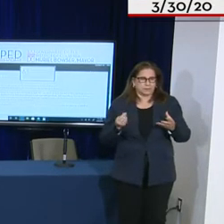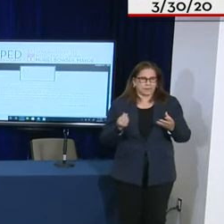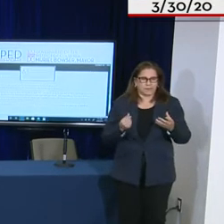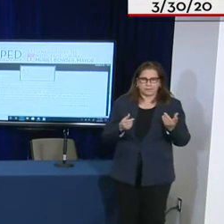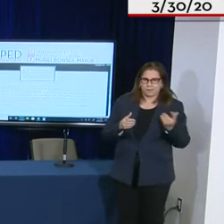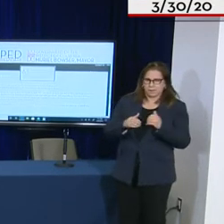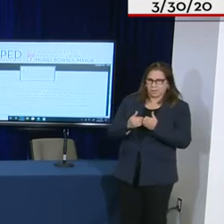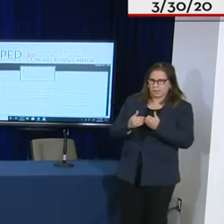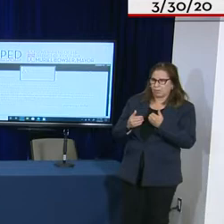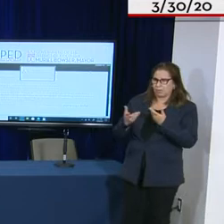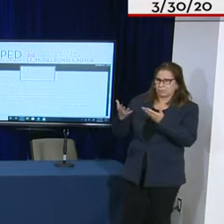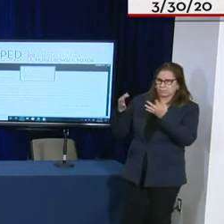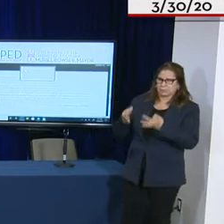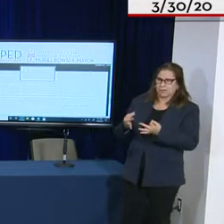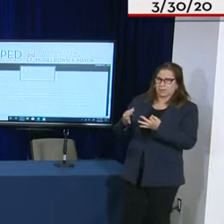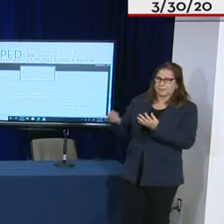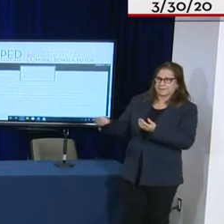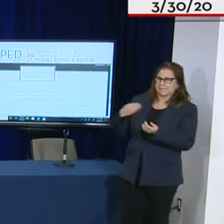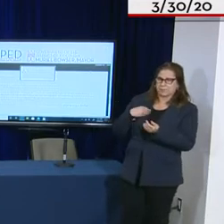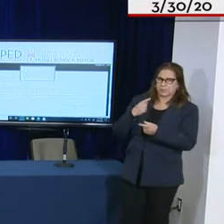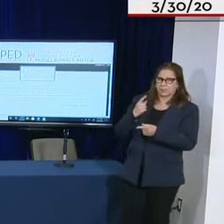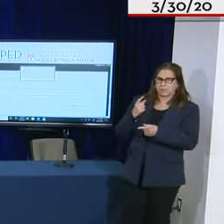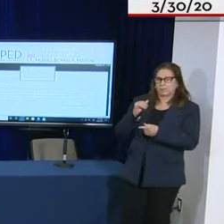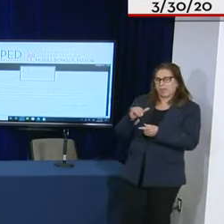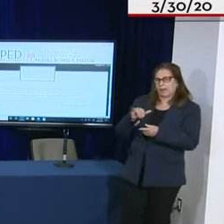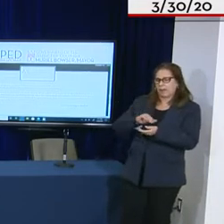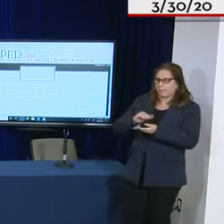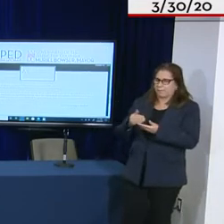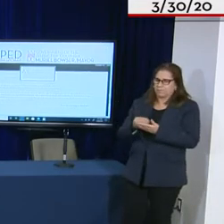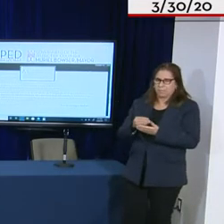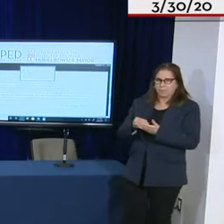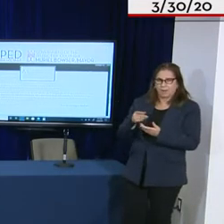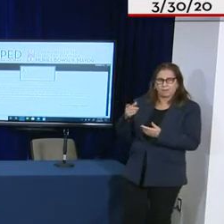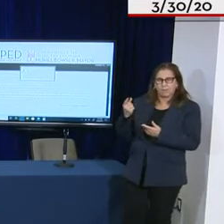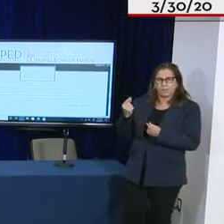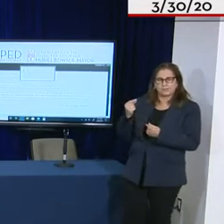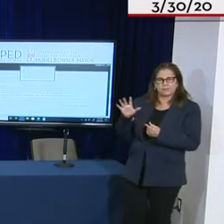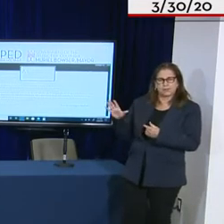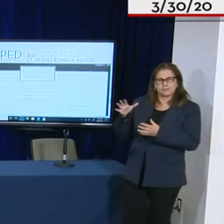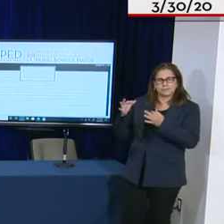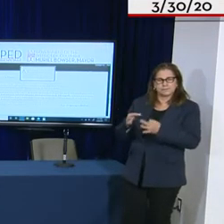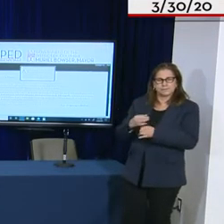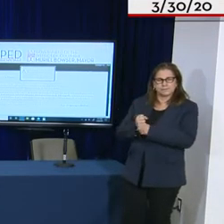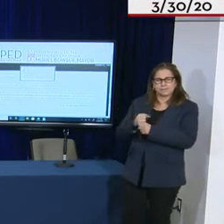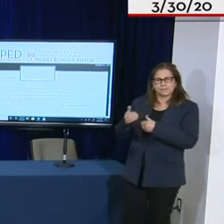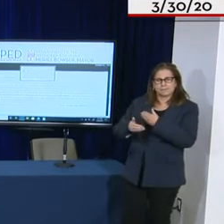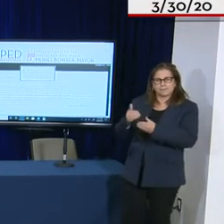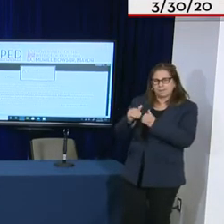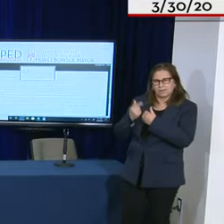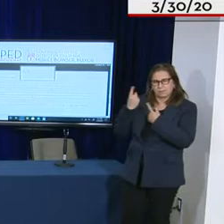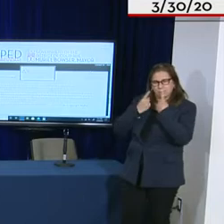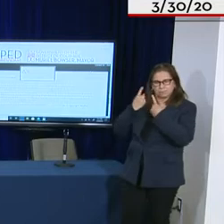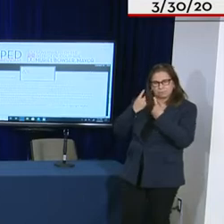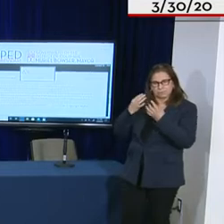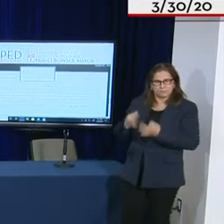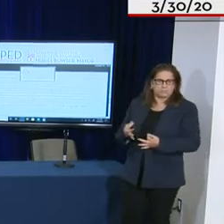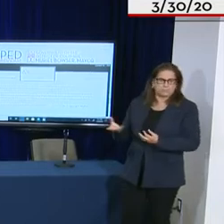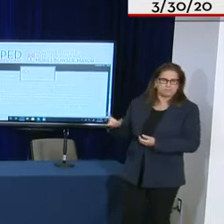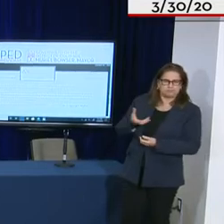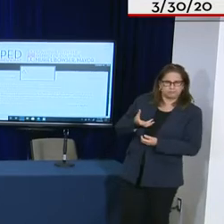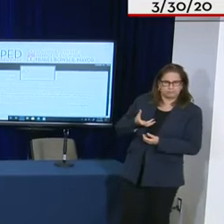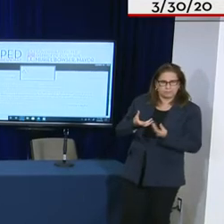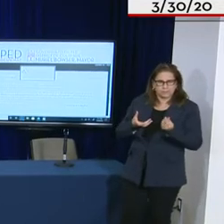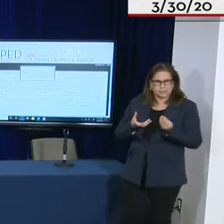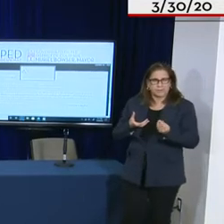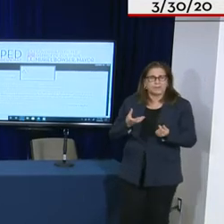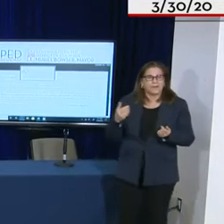of funding for a particular business would be determined, what factors would be taken into account. Actually, there are several factors that will be taken into account, and so